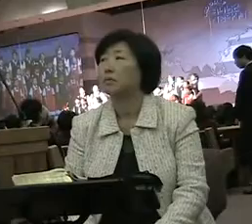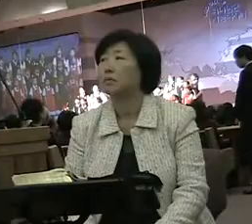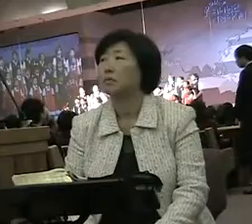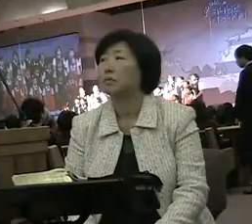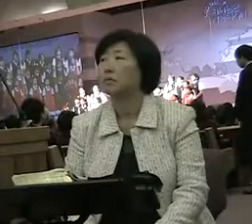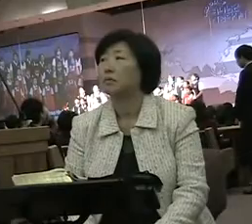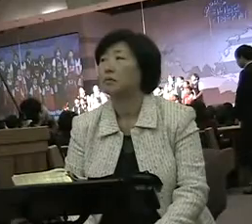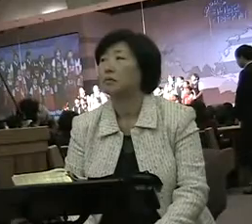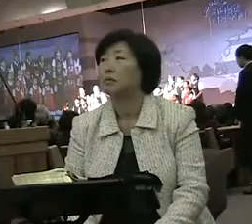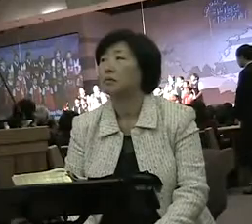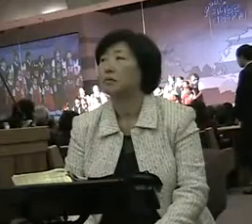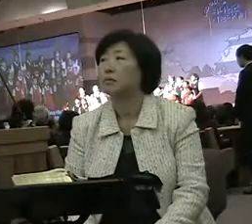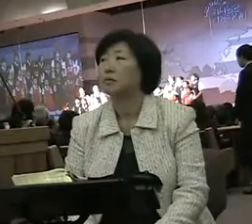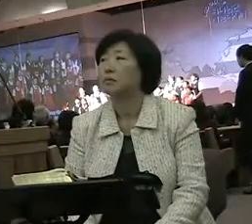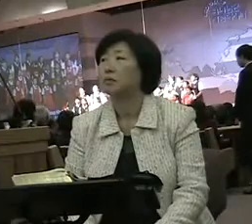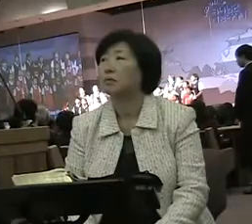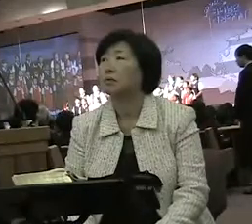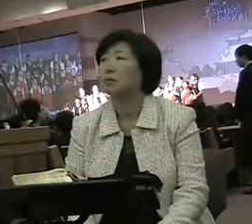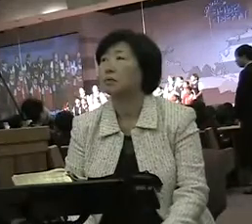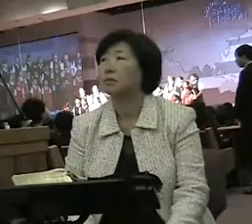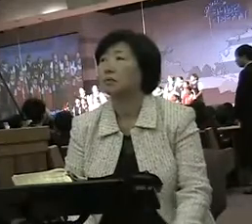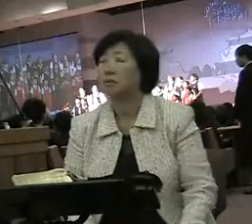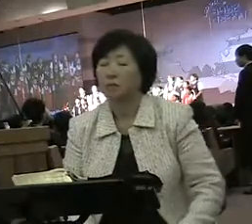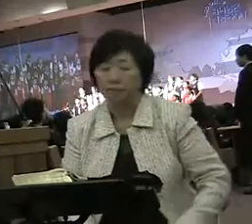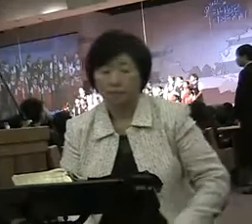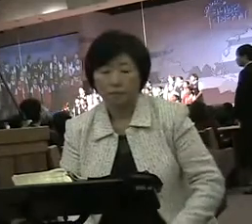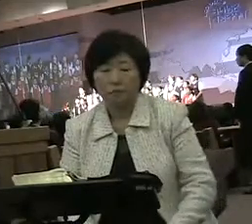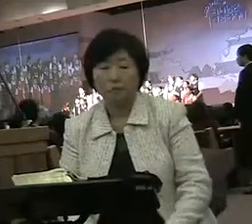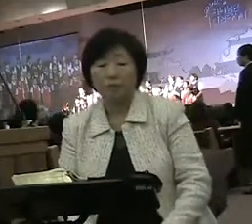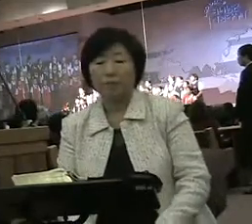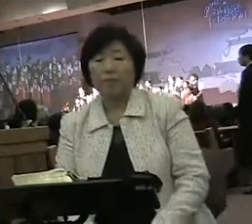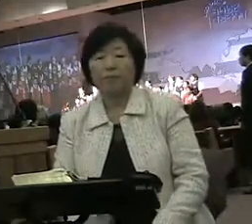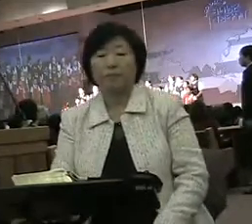his crown that shines brighter than